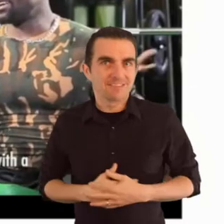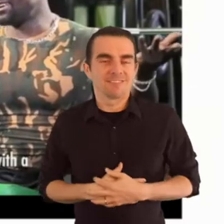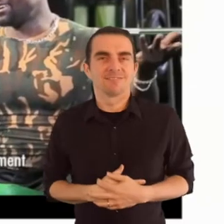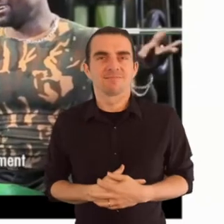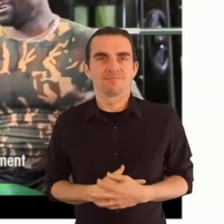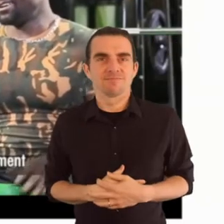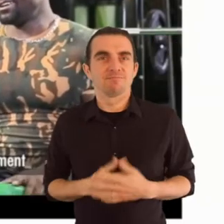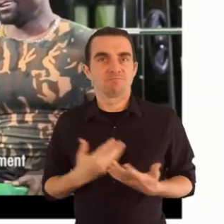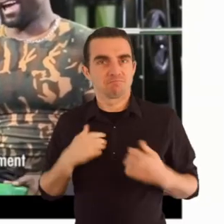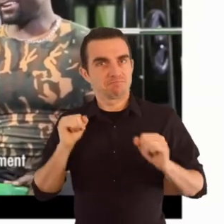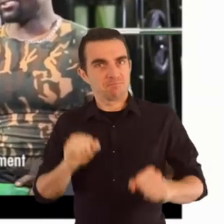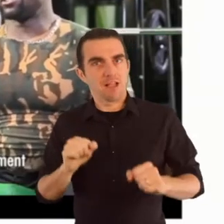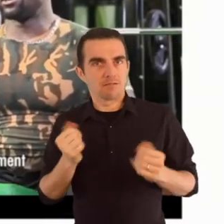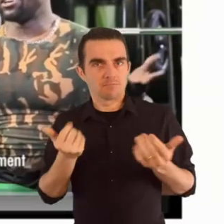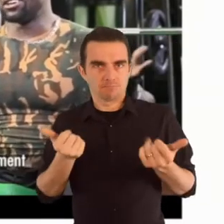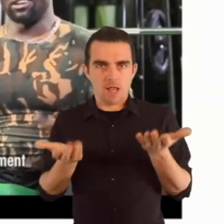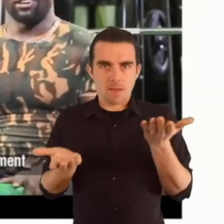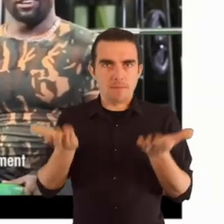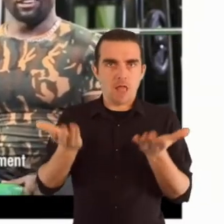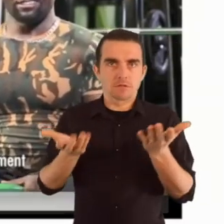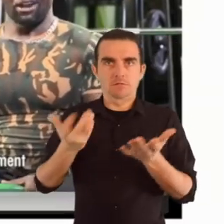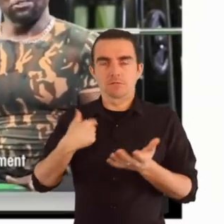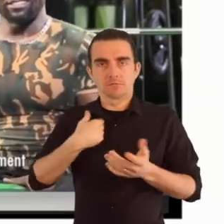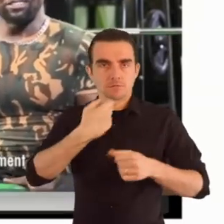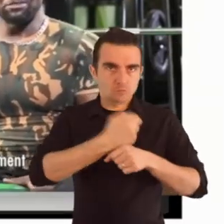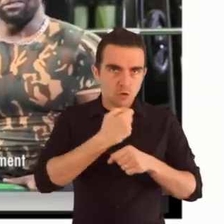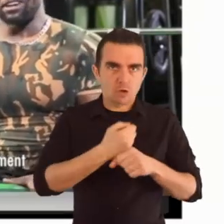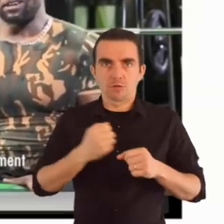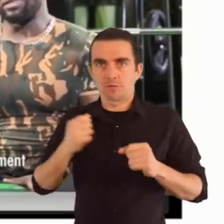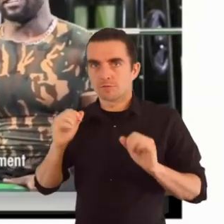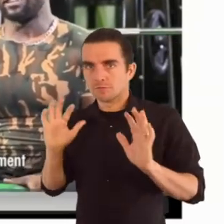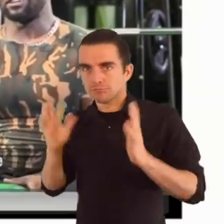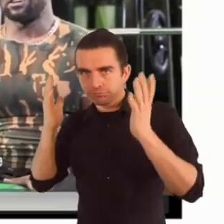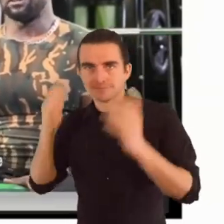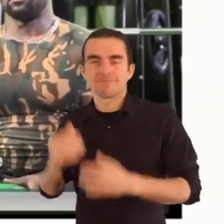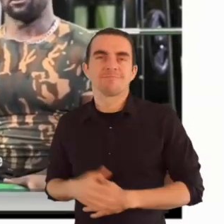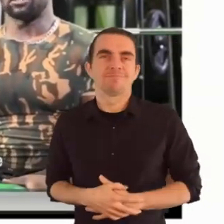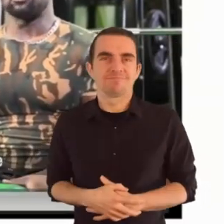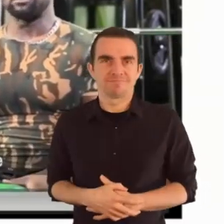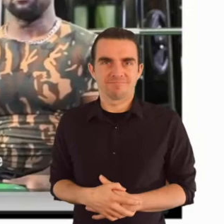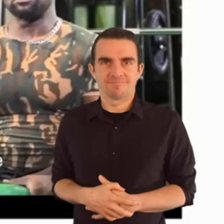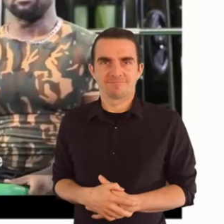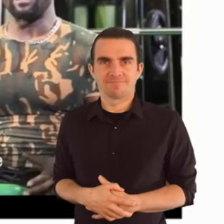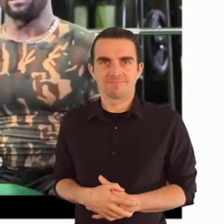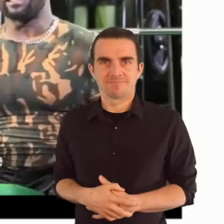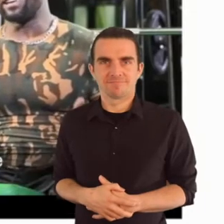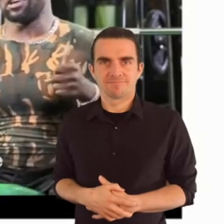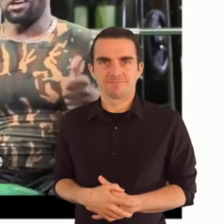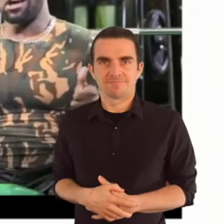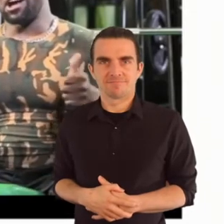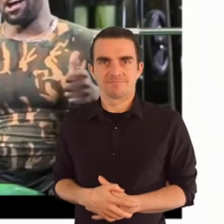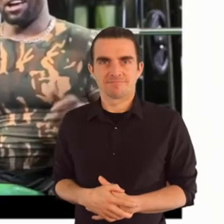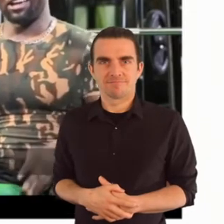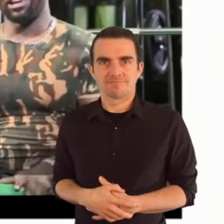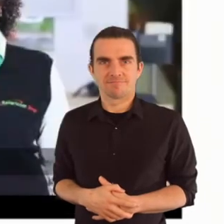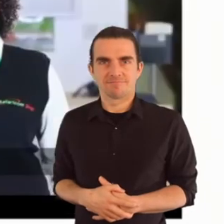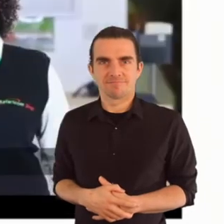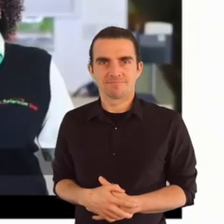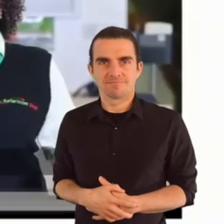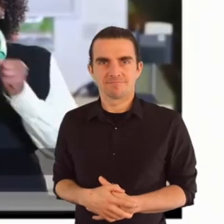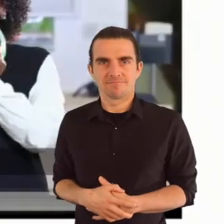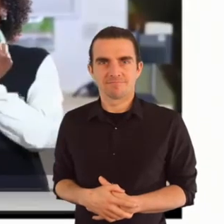a nice surrounding gym environment for us to be able to balance.